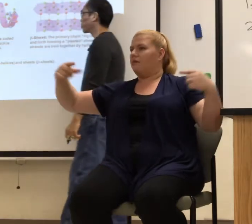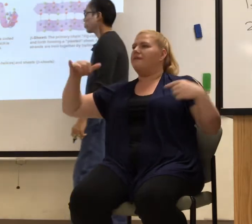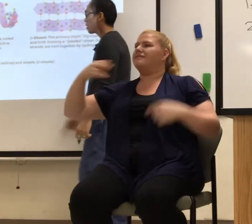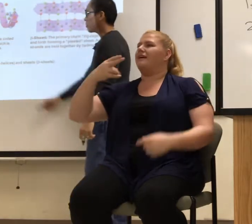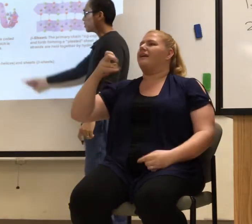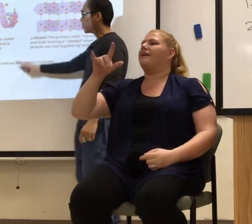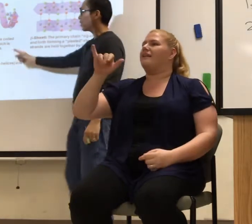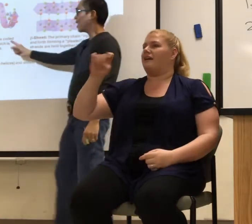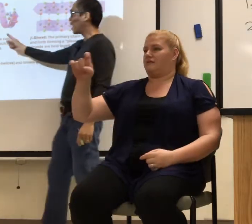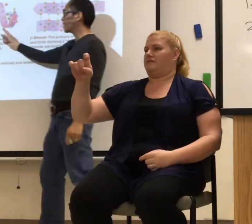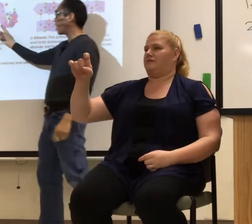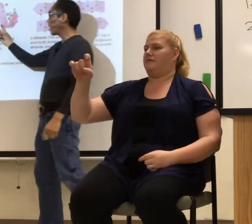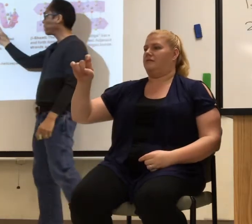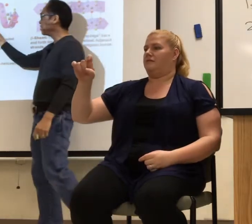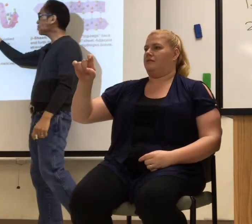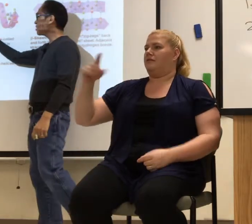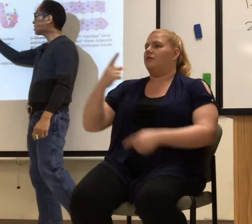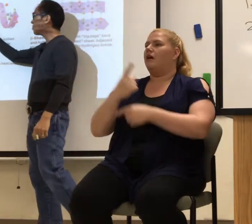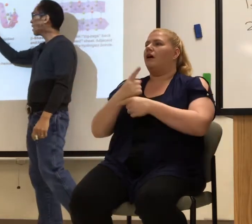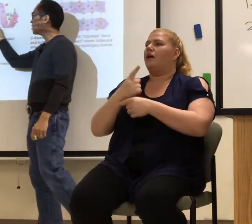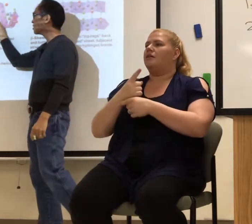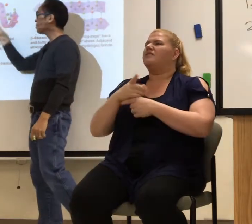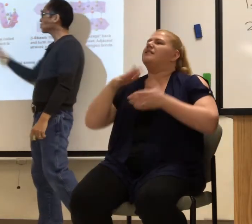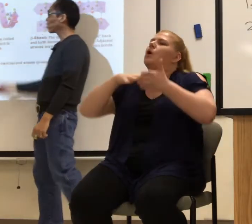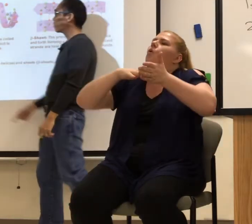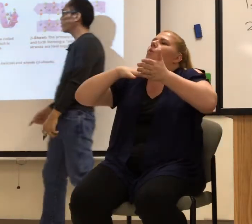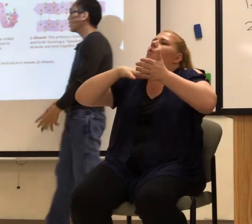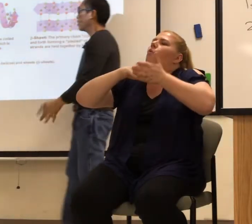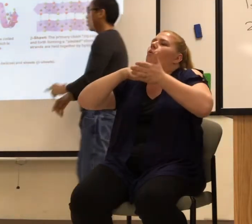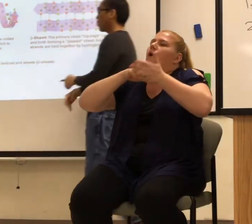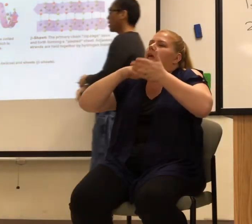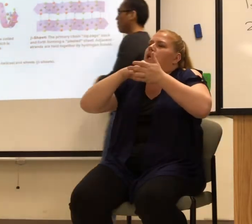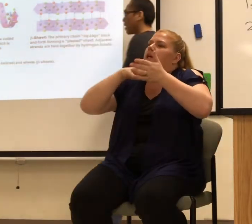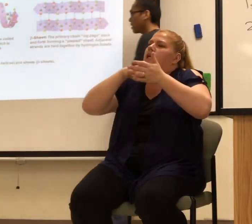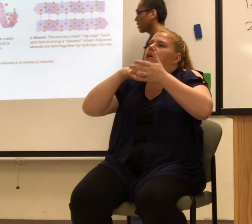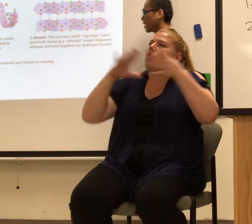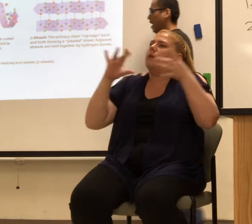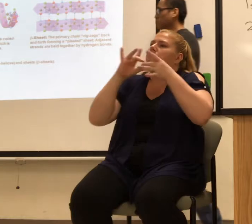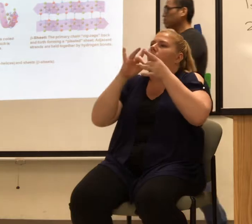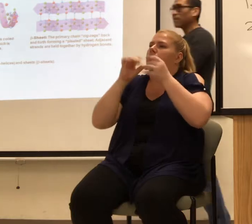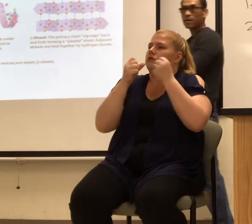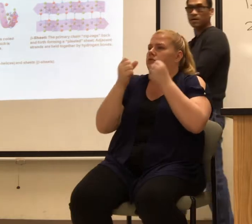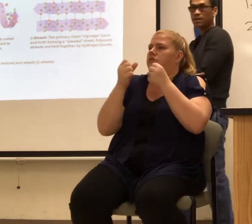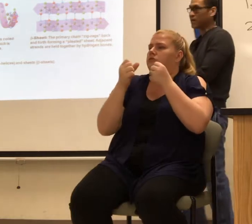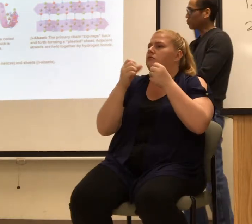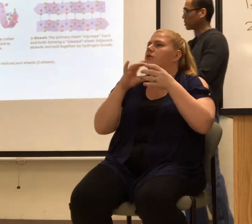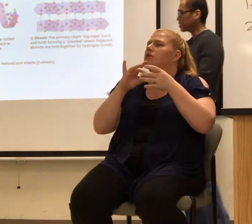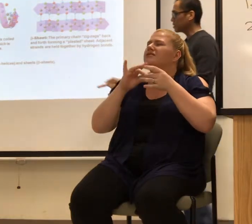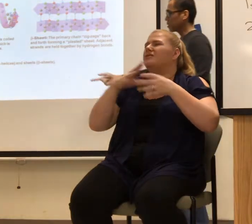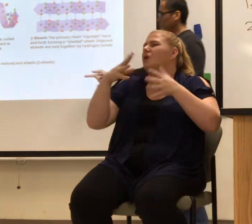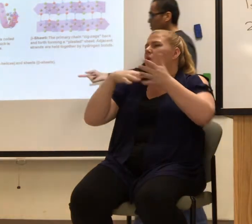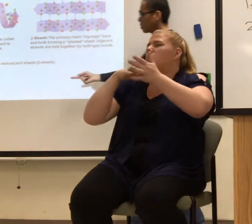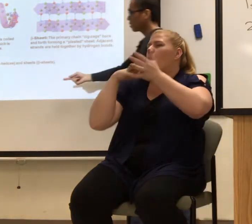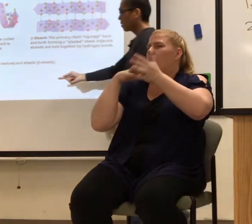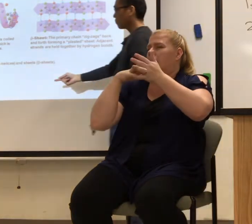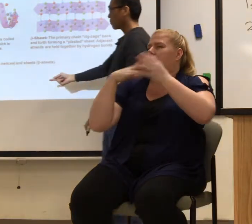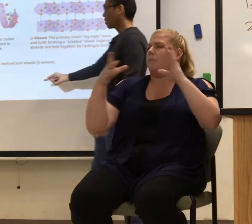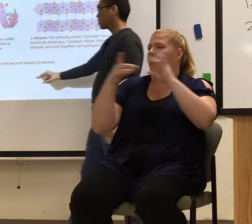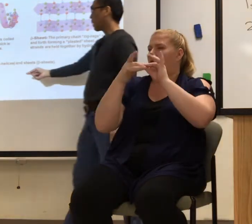this structure. Whenever they show a dotted line, that usually symbolizes some sort of weak bonding, like hydrogen bonding, and that's what it says